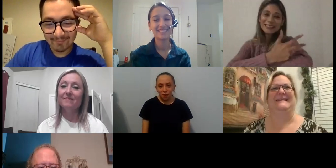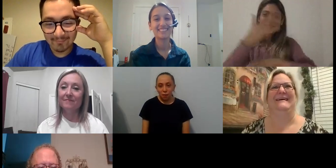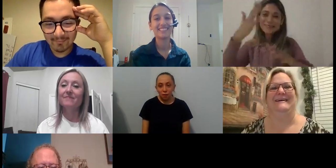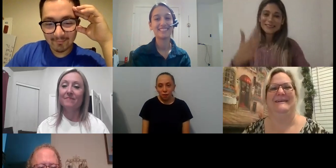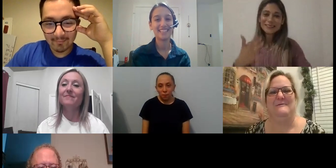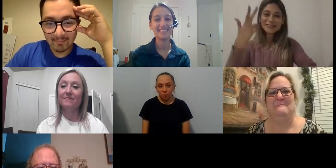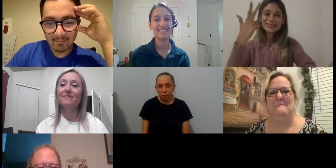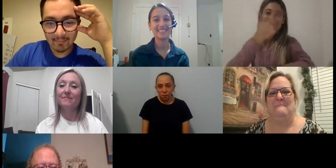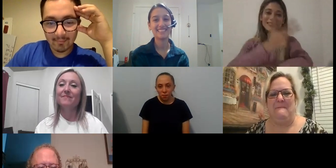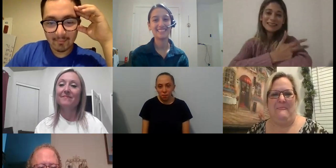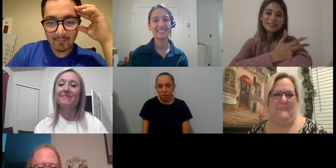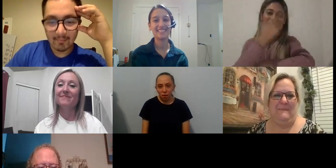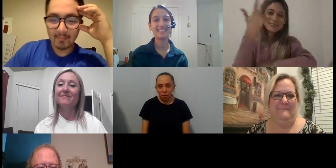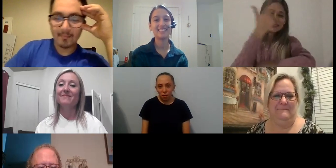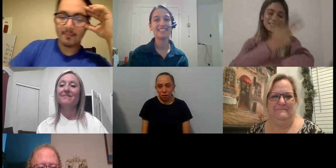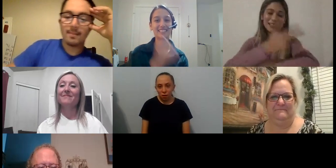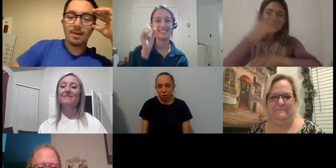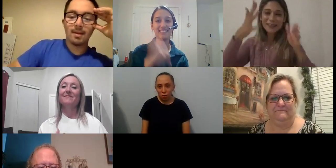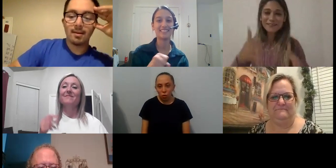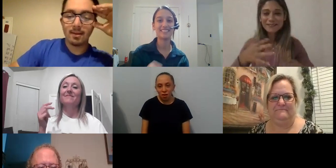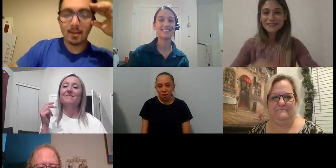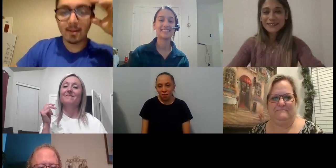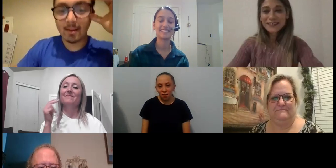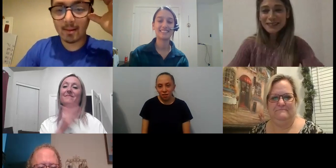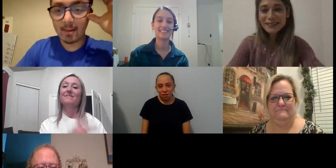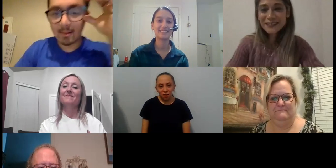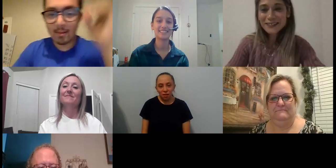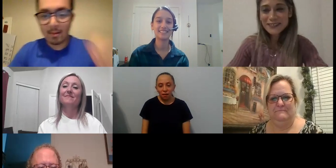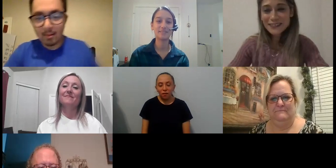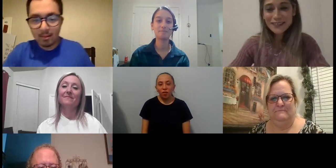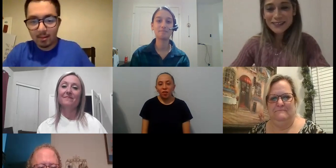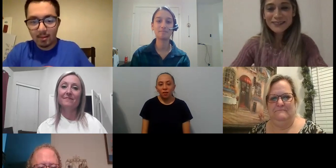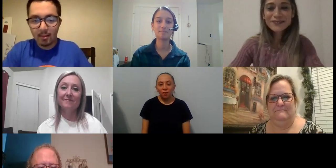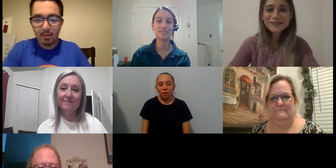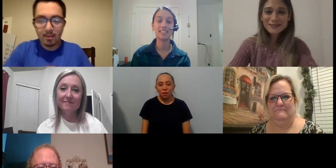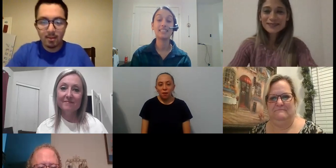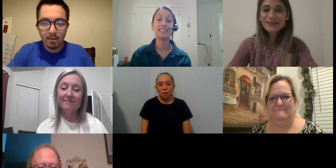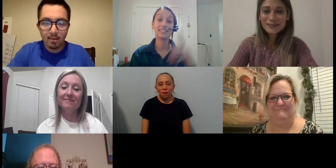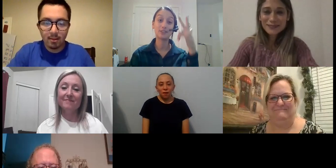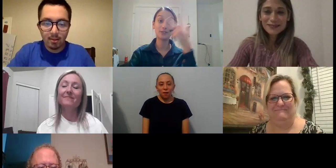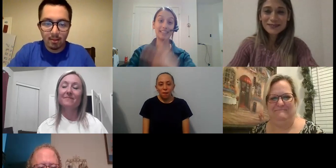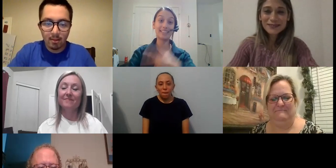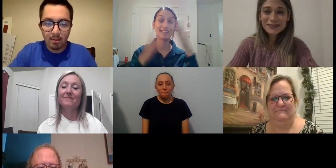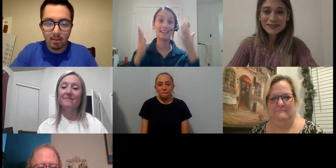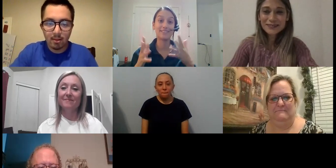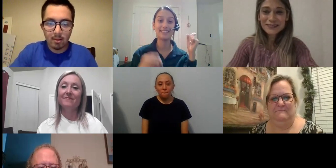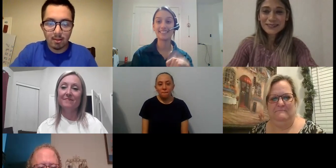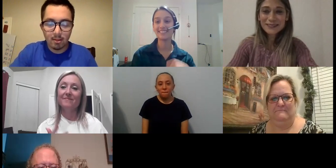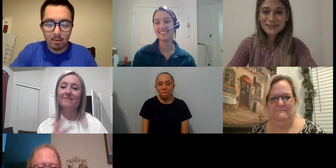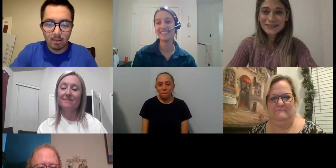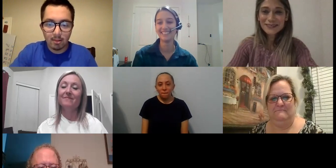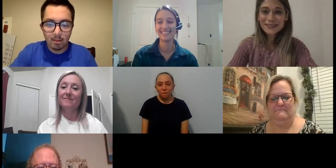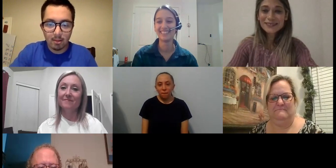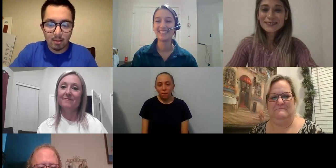Eat. Yes. Yes. 3 days left. 3 days left.